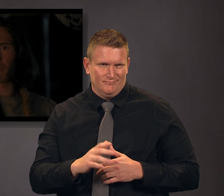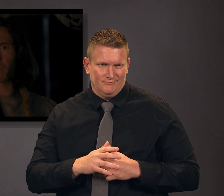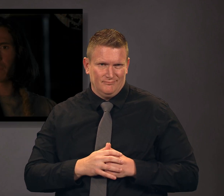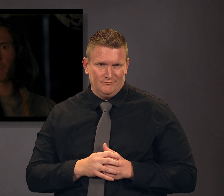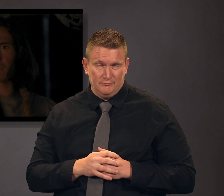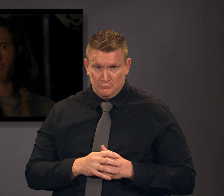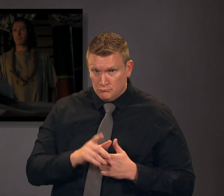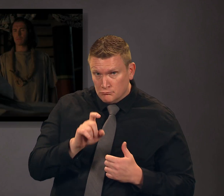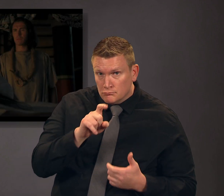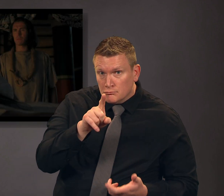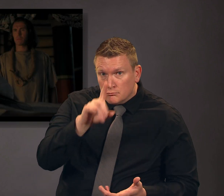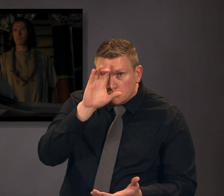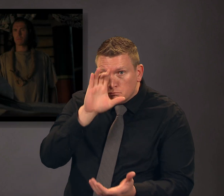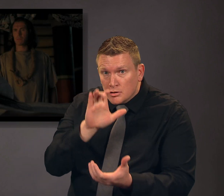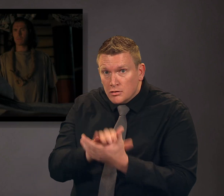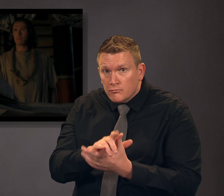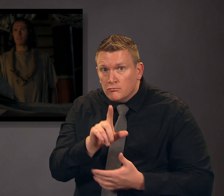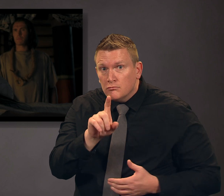Believest thou this?